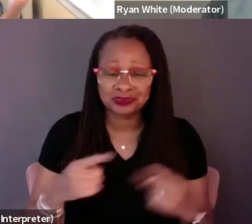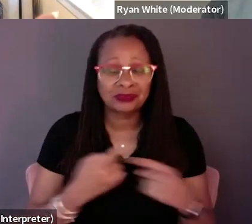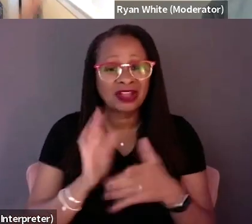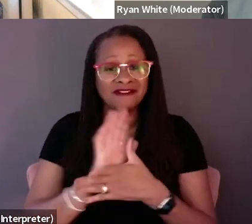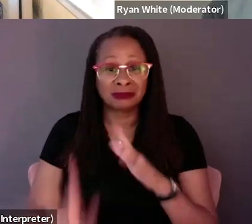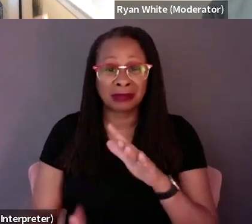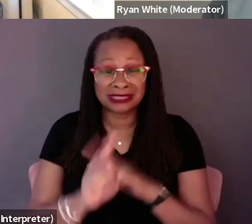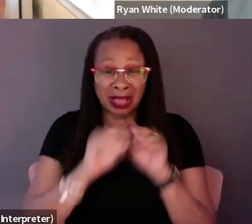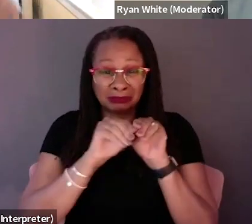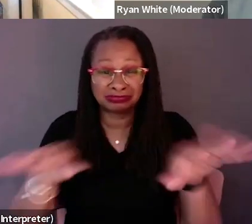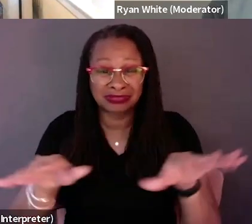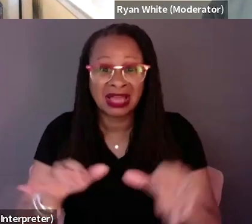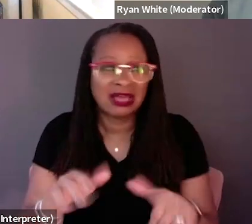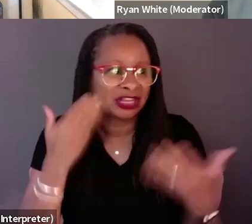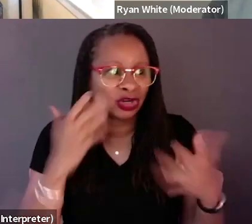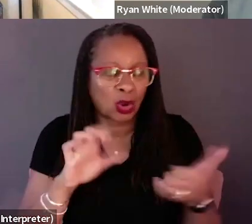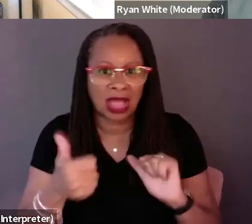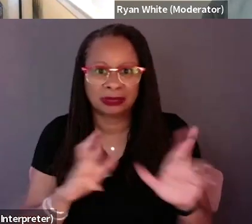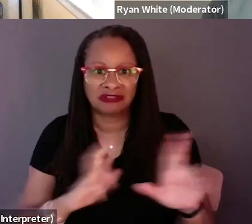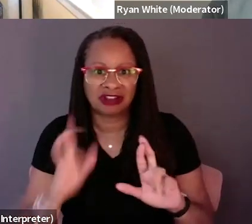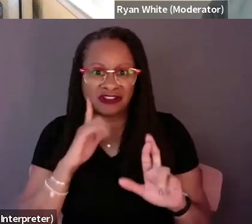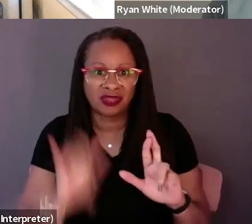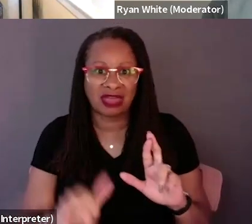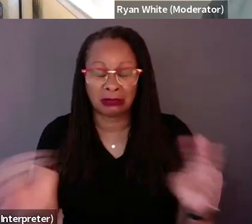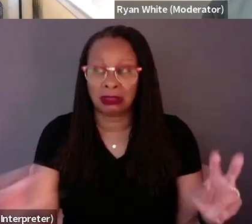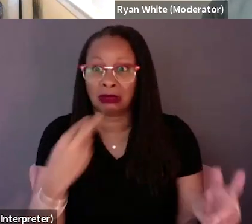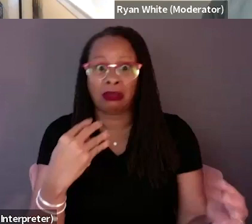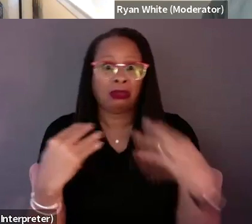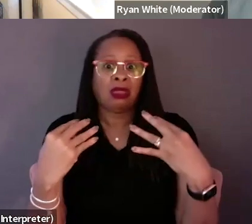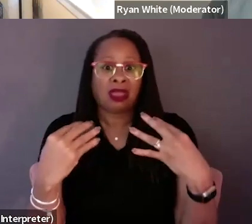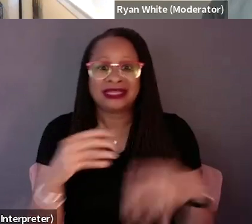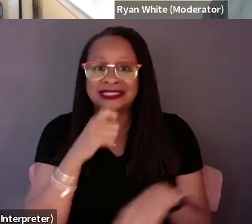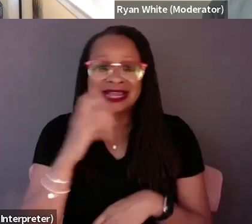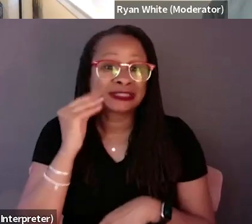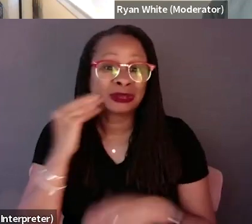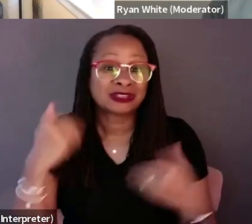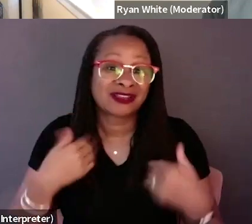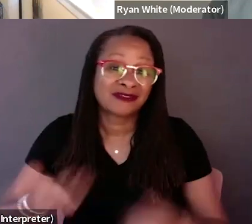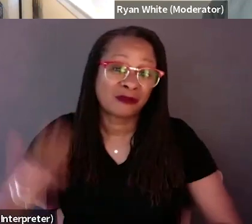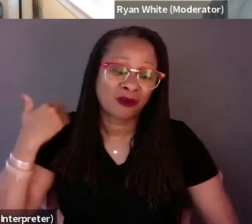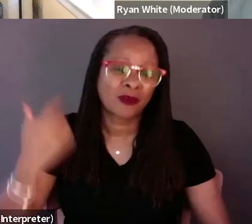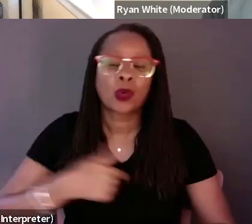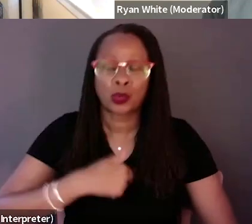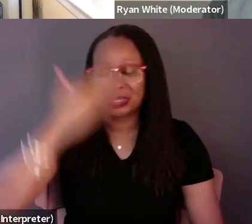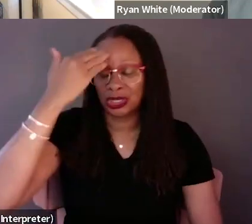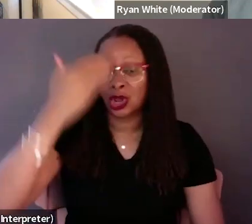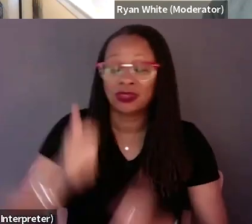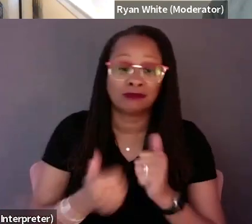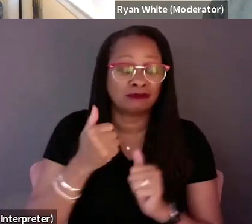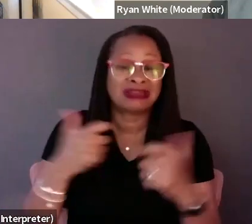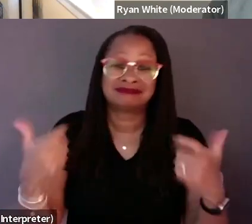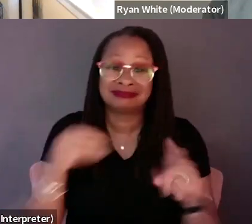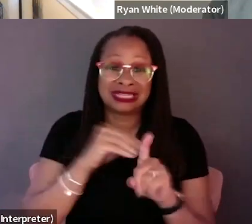when a film comes out about them. They don't always know how to anticipate that in advance because it's not an experience they've necessarily had before. We know the